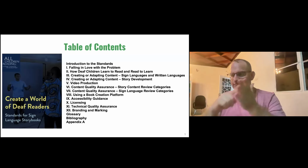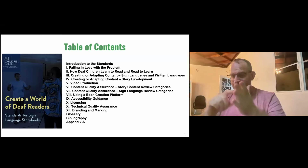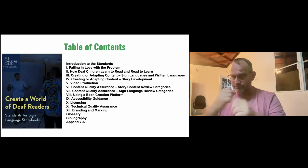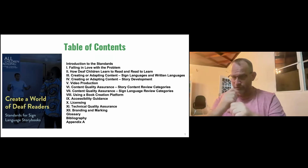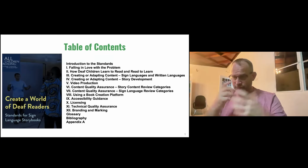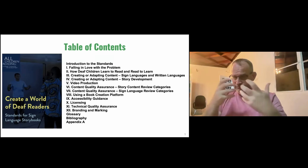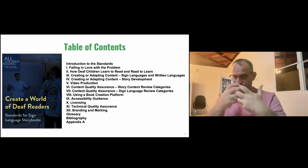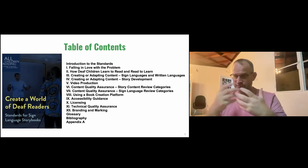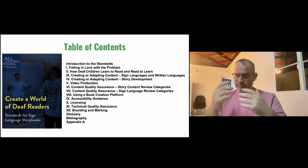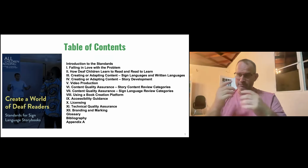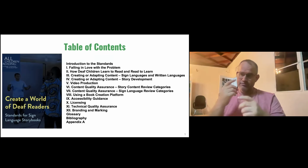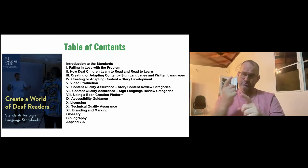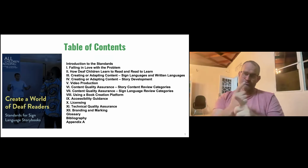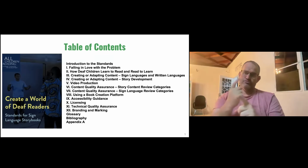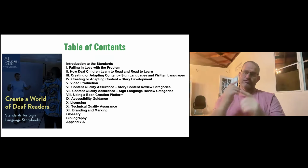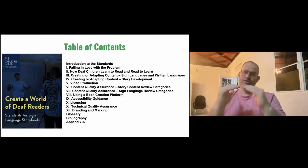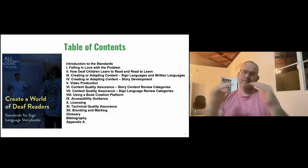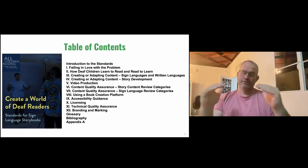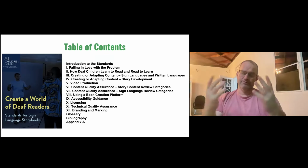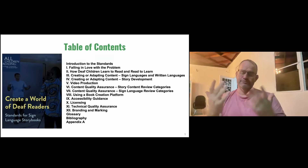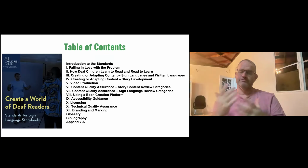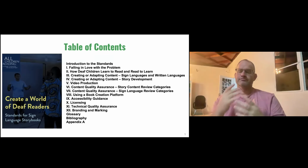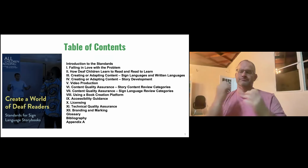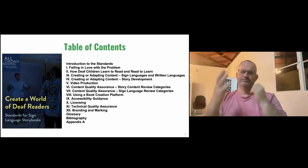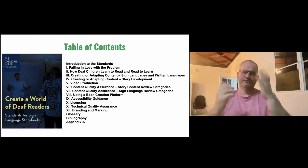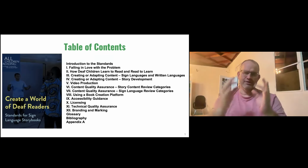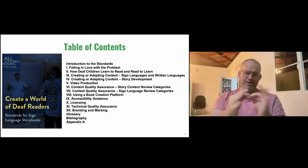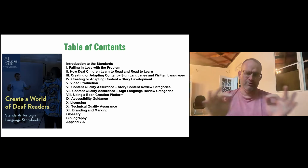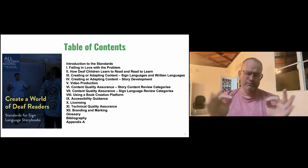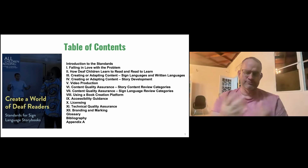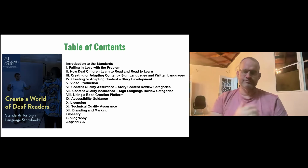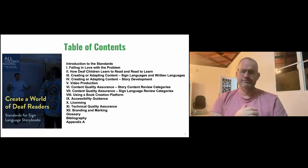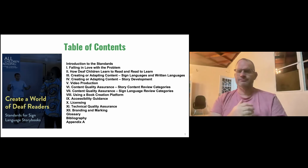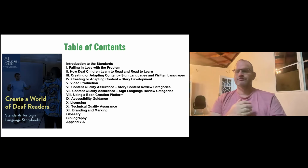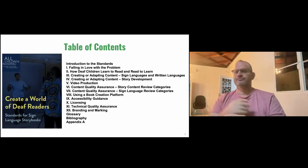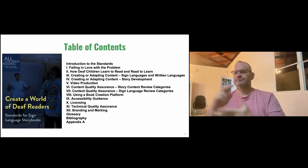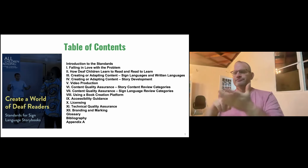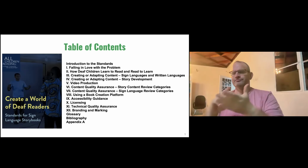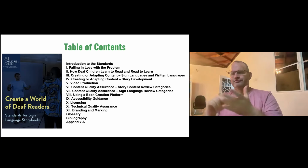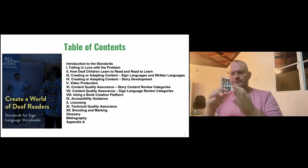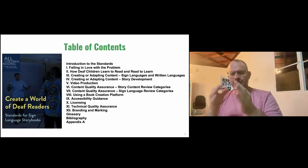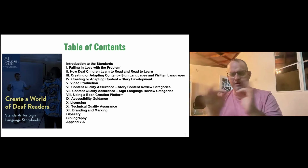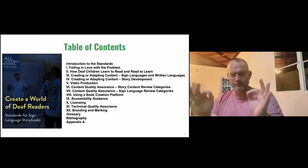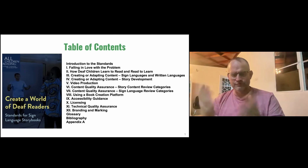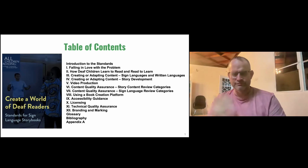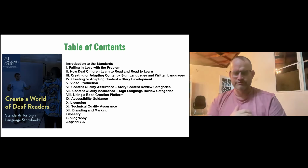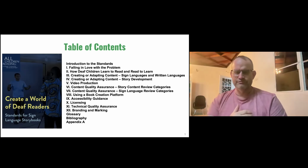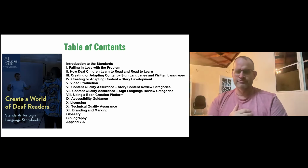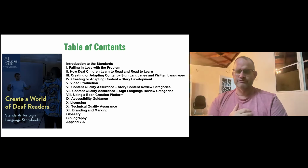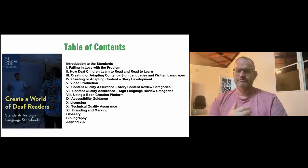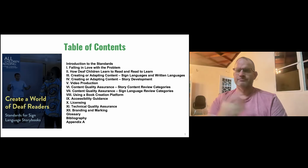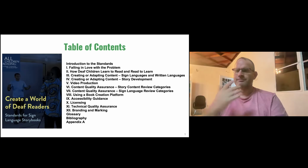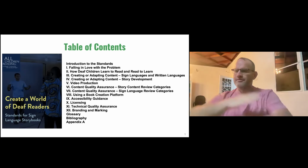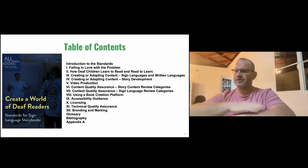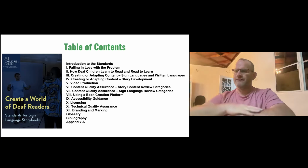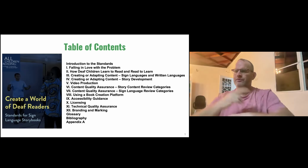could provide some guidelines for the development of these stories and how you can present them in sign